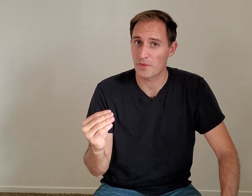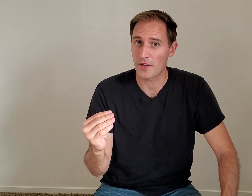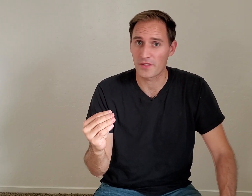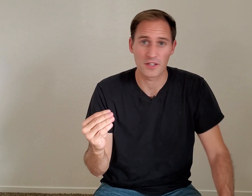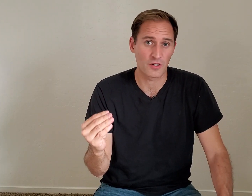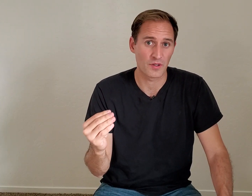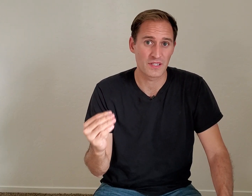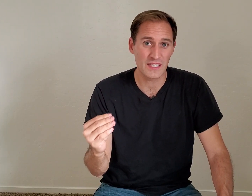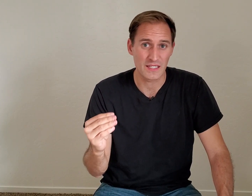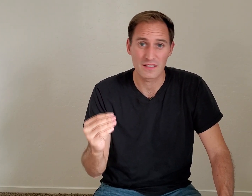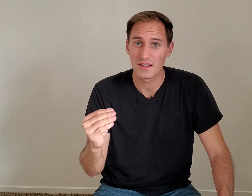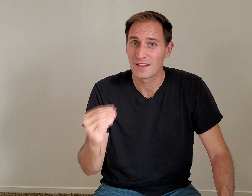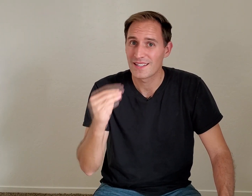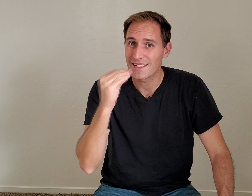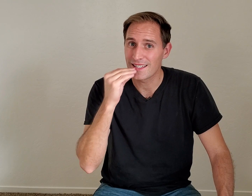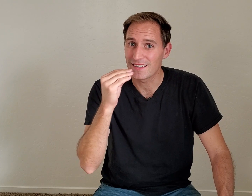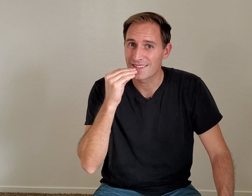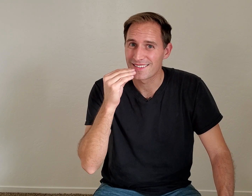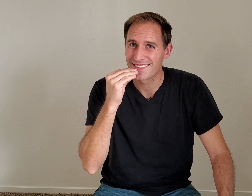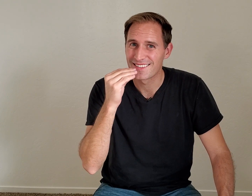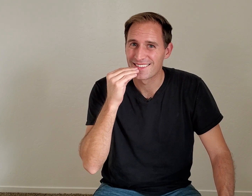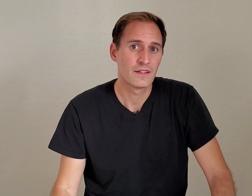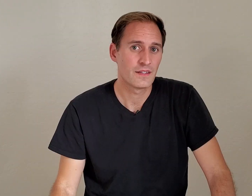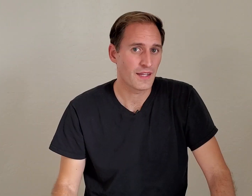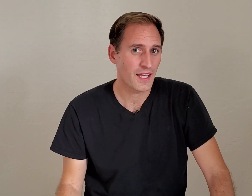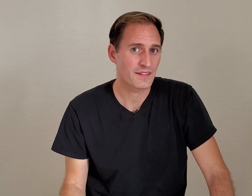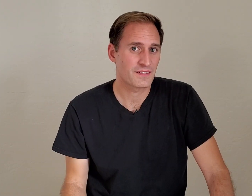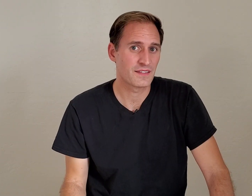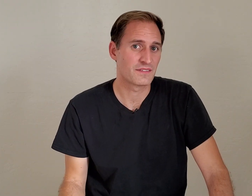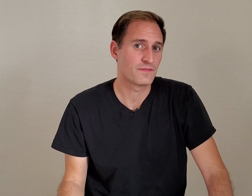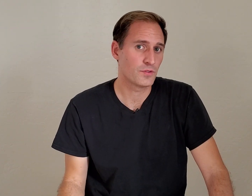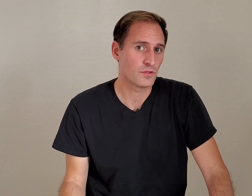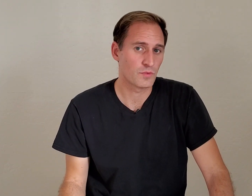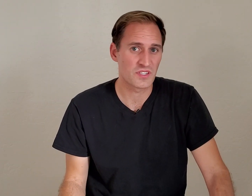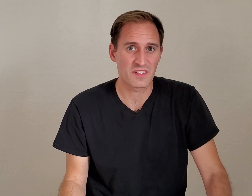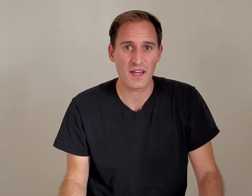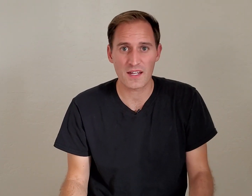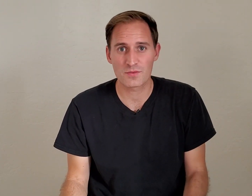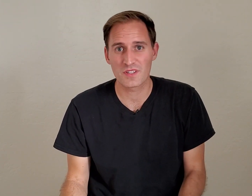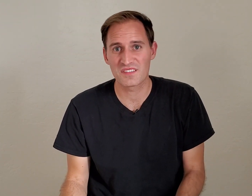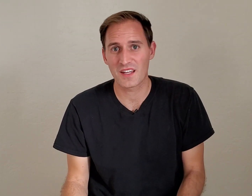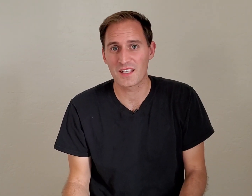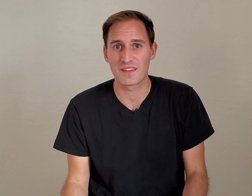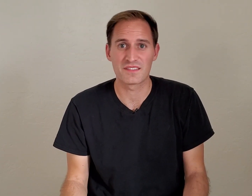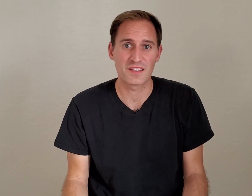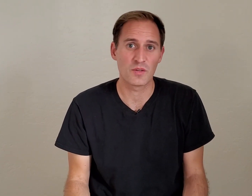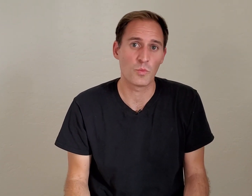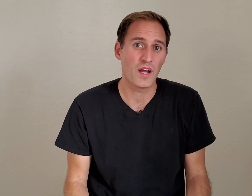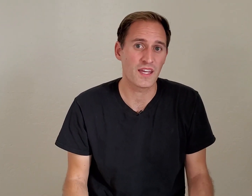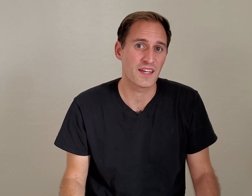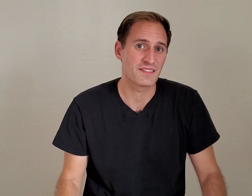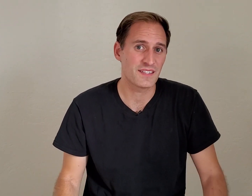mouth like you're going to eat. Eat. Next is food, which is actually signed the same way as